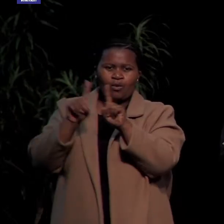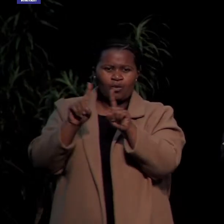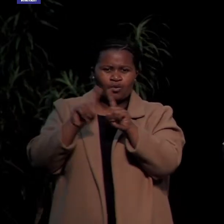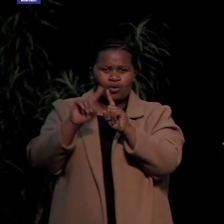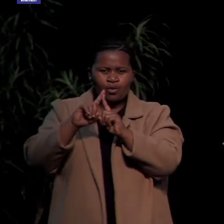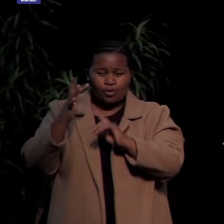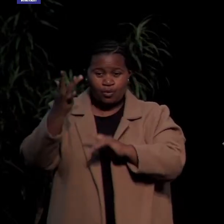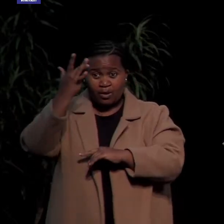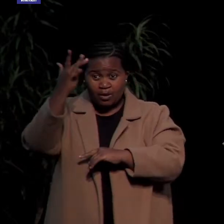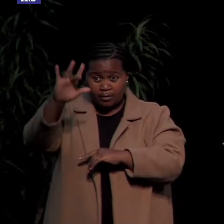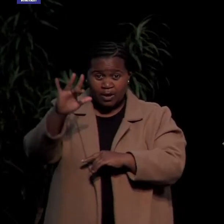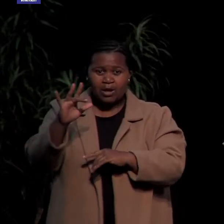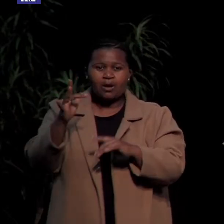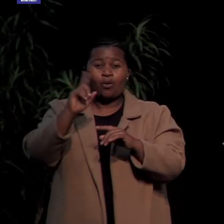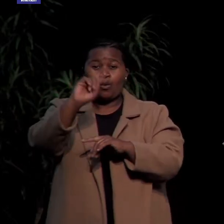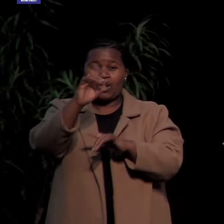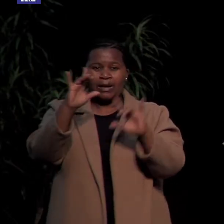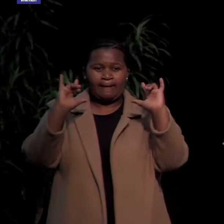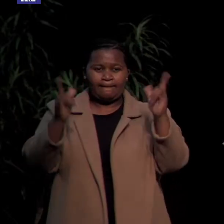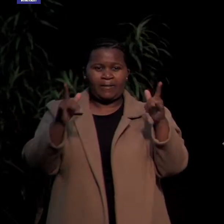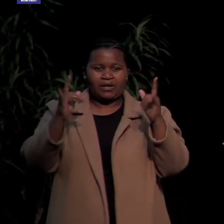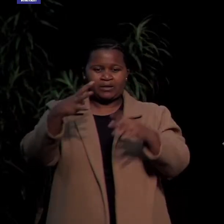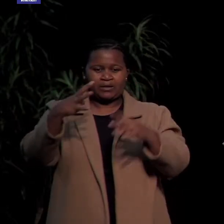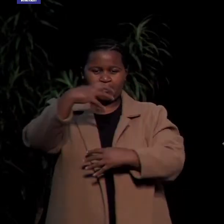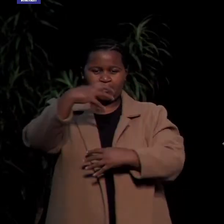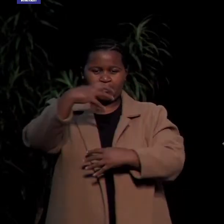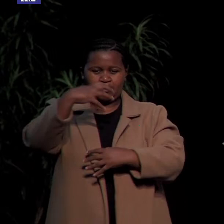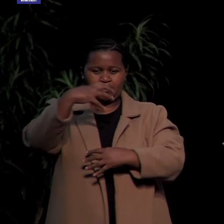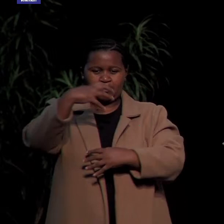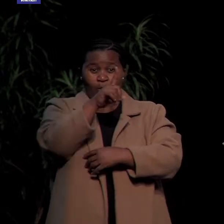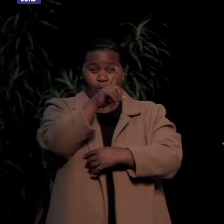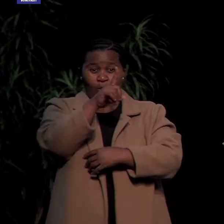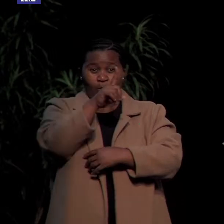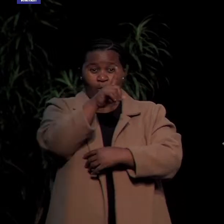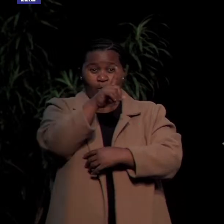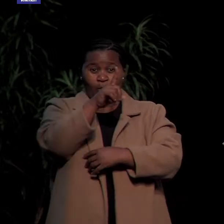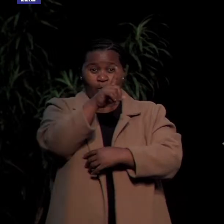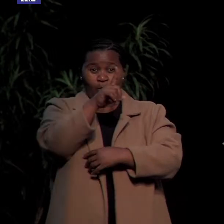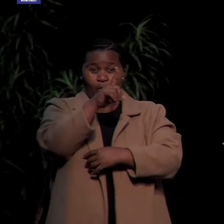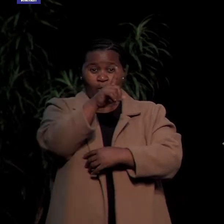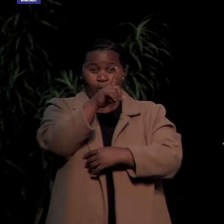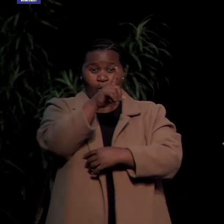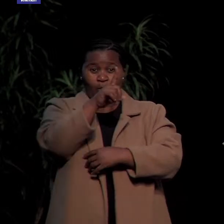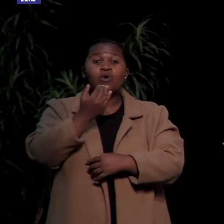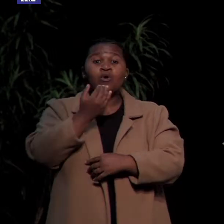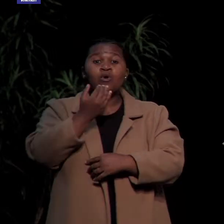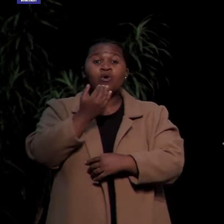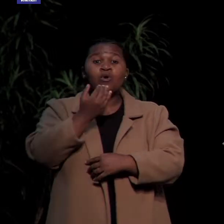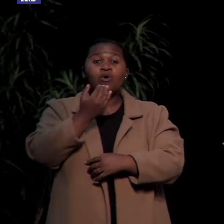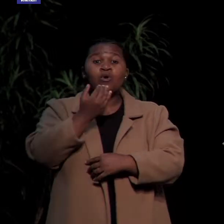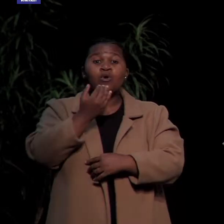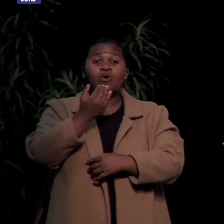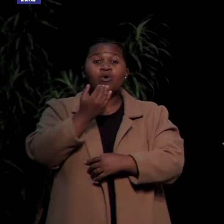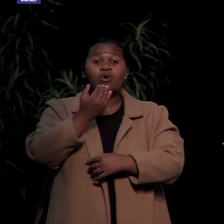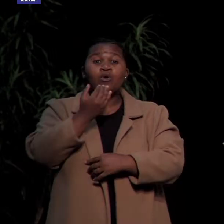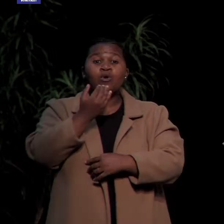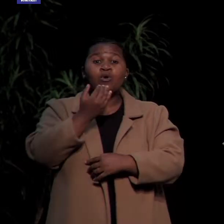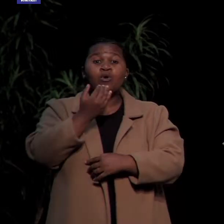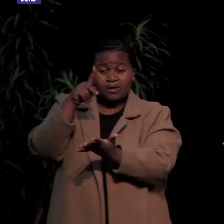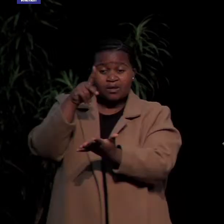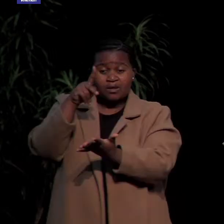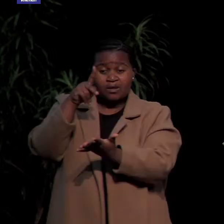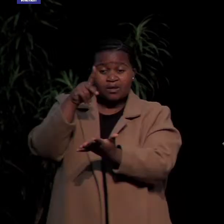they were demanding that the buses must be owned 100% by taxi industry. And there's a position that the